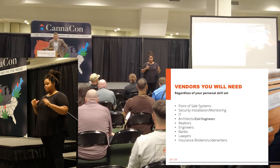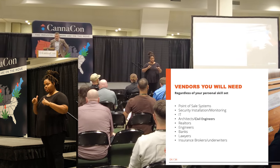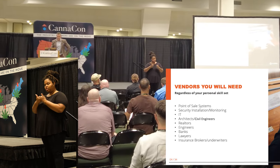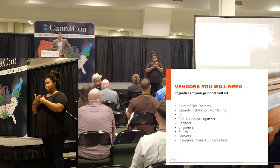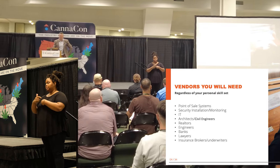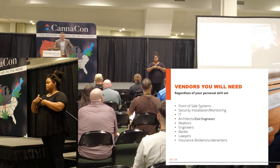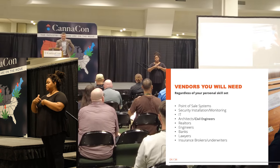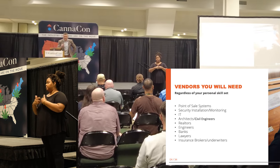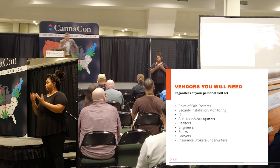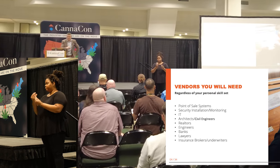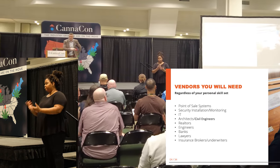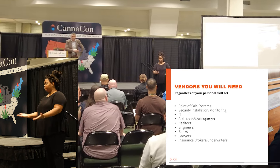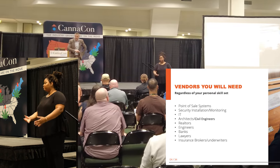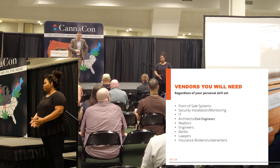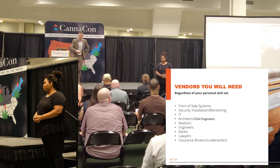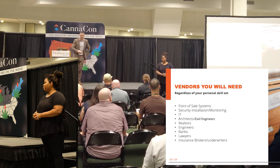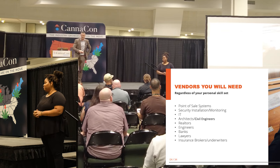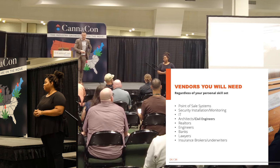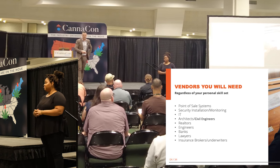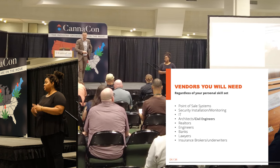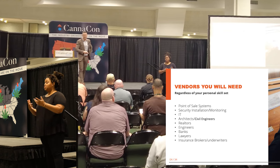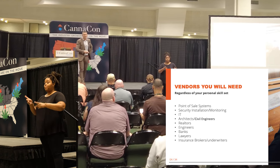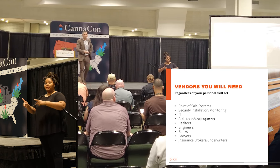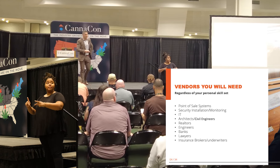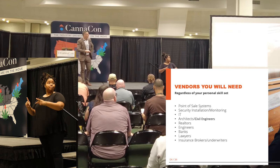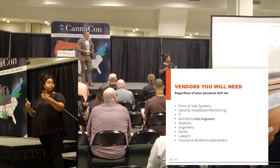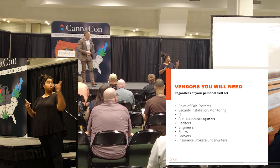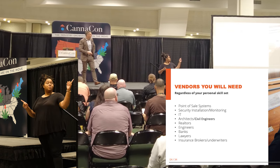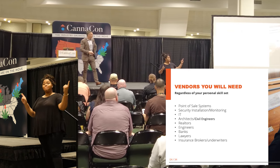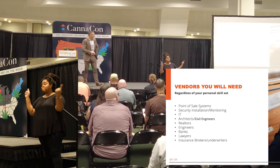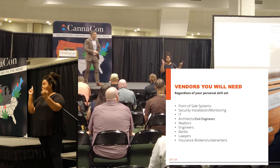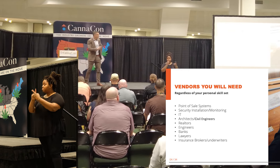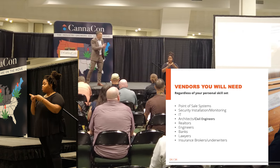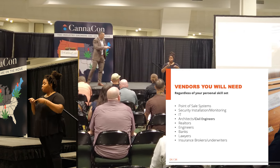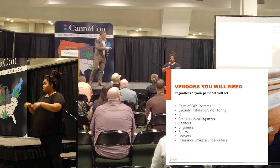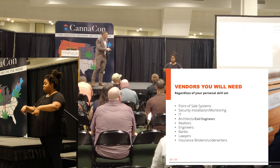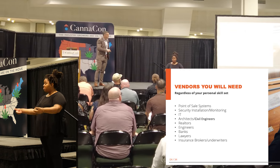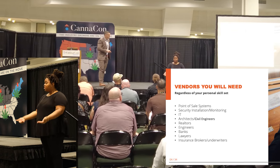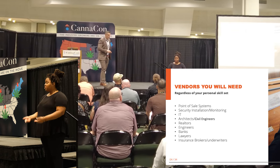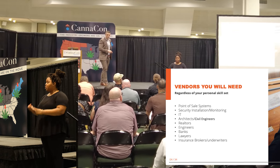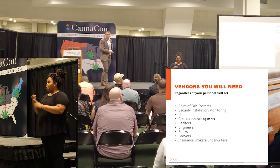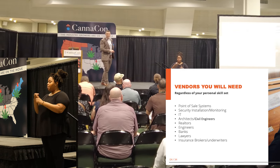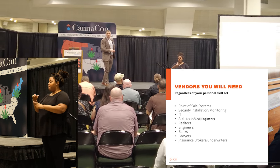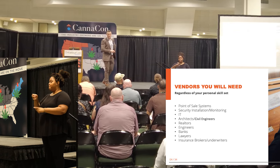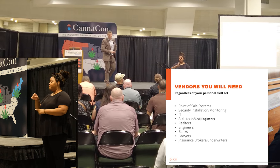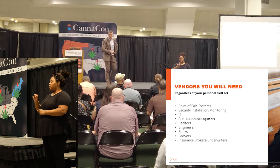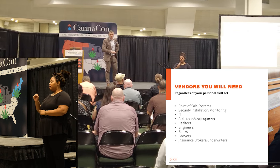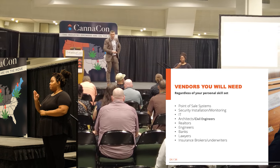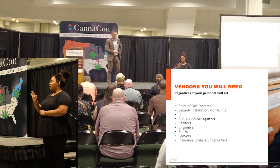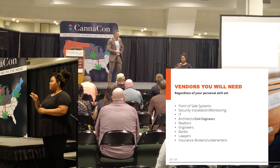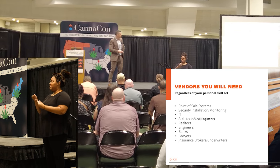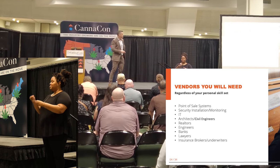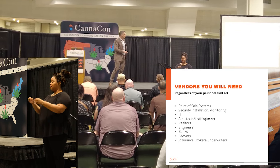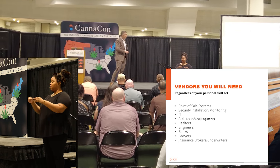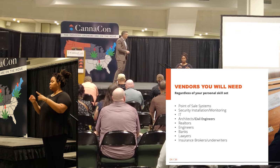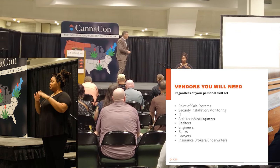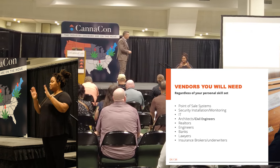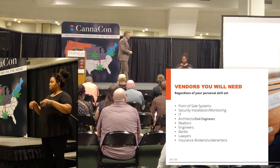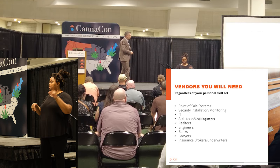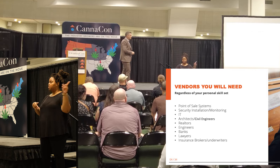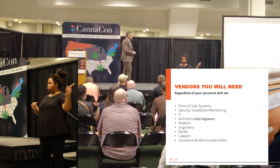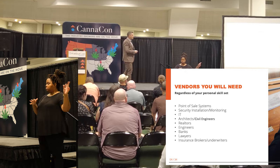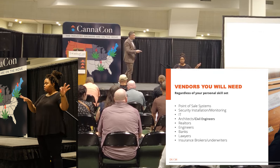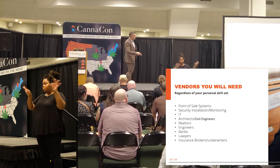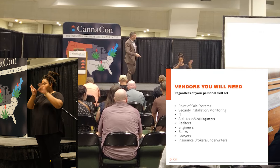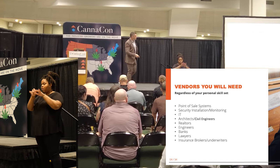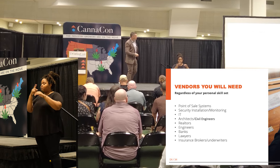time. All right. So in terms of some people you should talk to while you're here, look at point of sale systems while you're here. This is very important. Folks who are